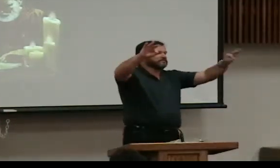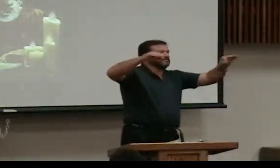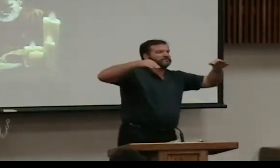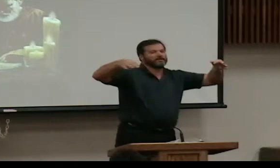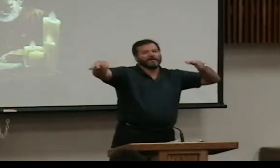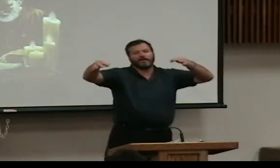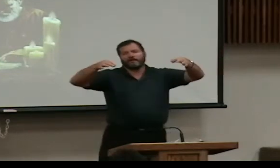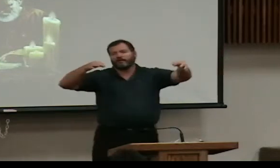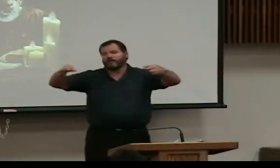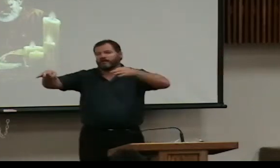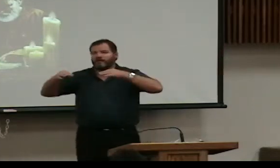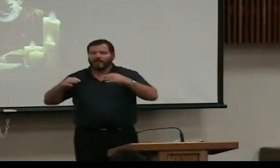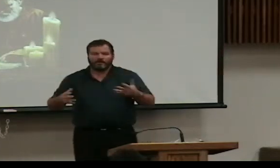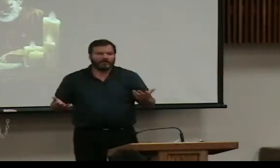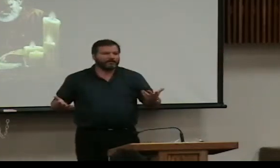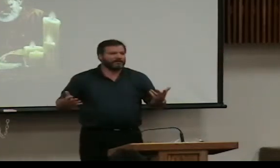They just went in preaching, preaching.